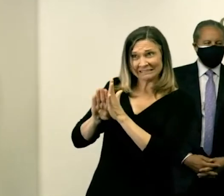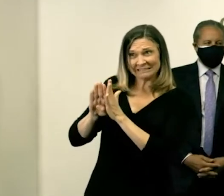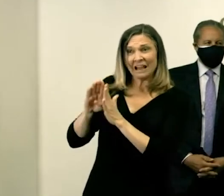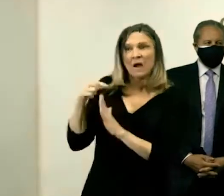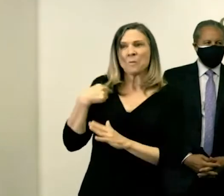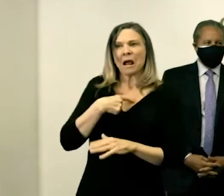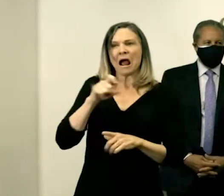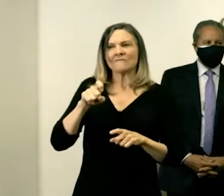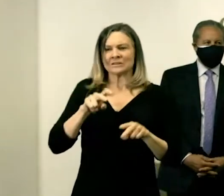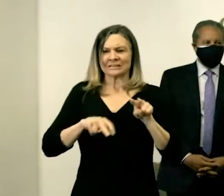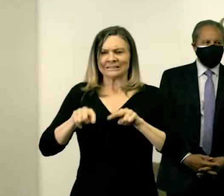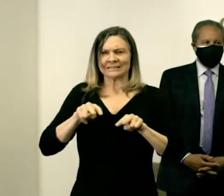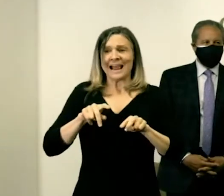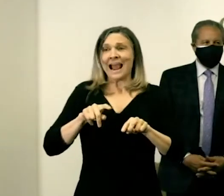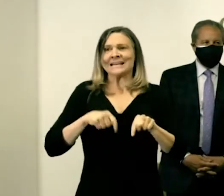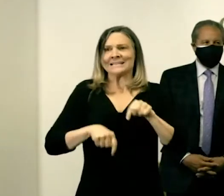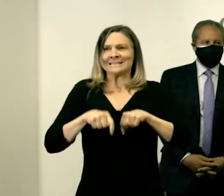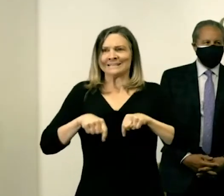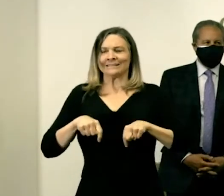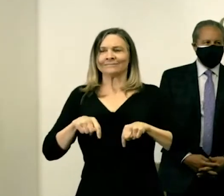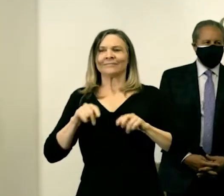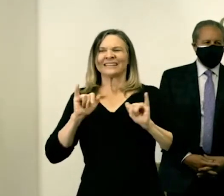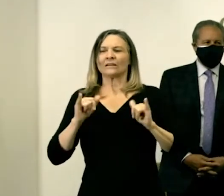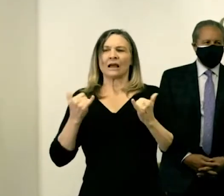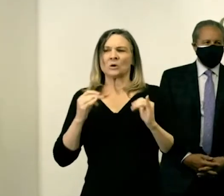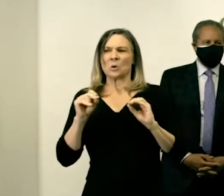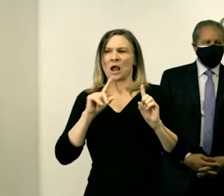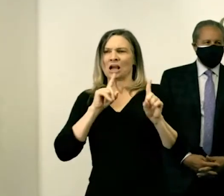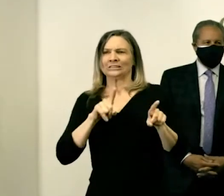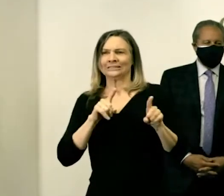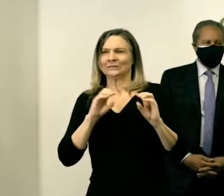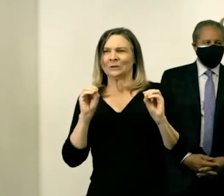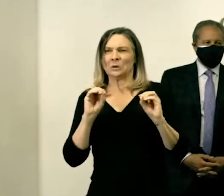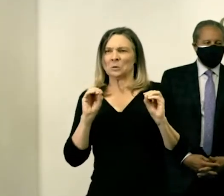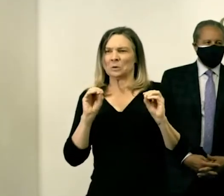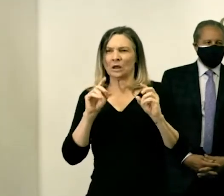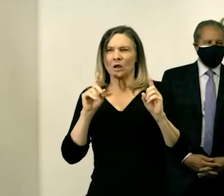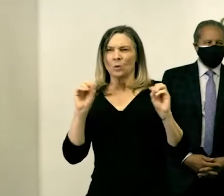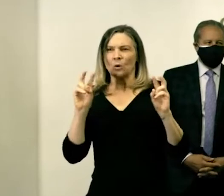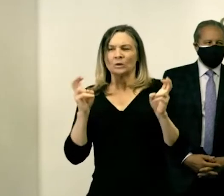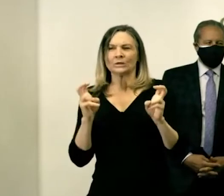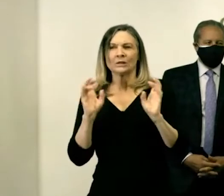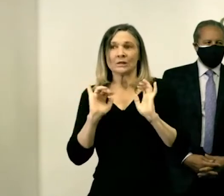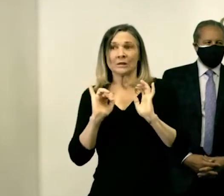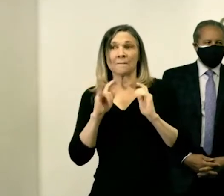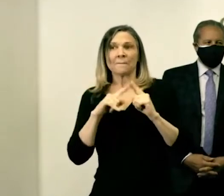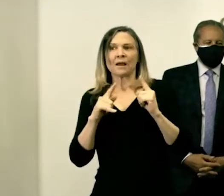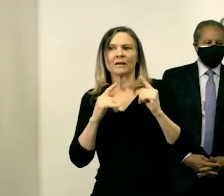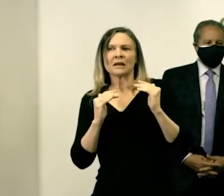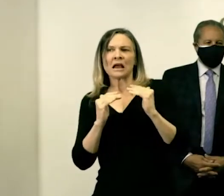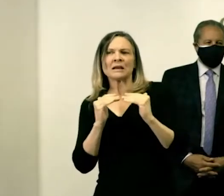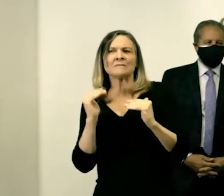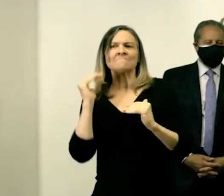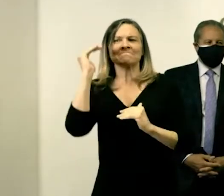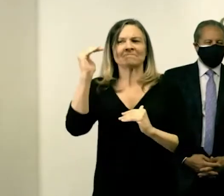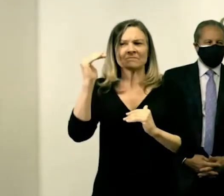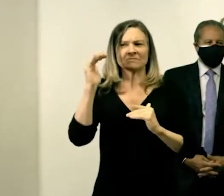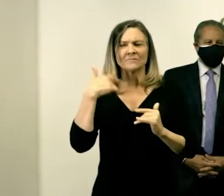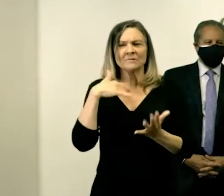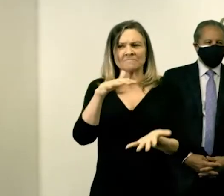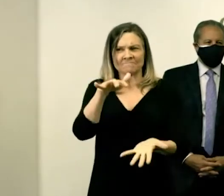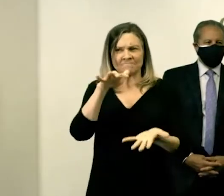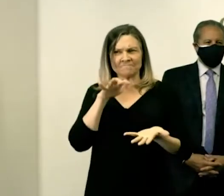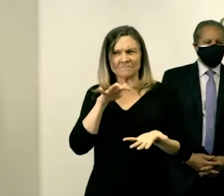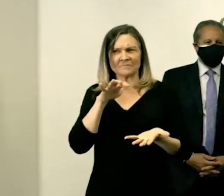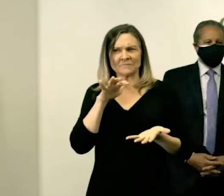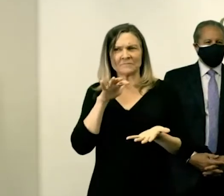So no is the answer to that question. As it relates to the issue of the first question, abundance is the answer. We were given assurances